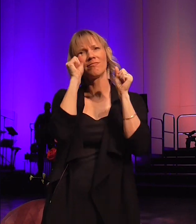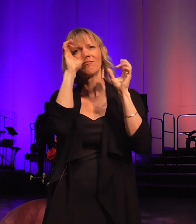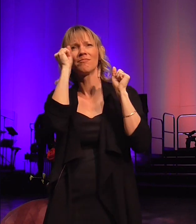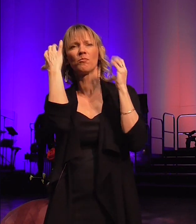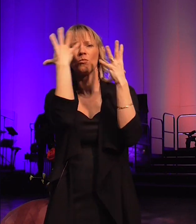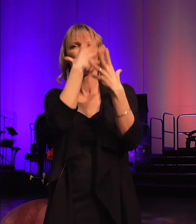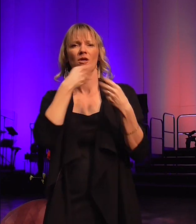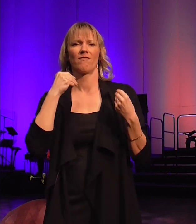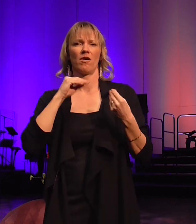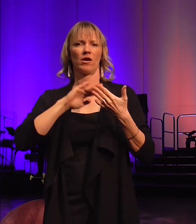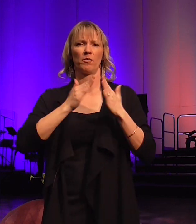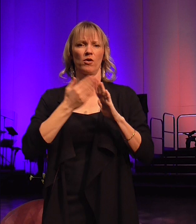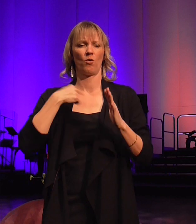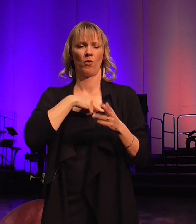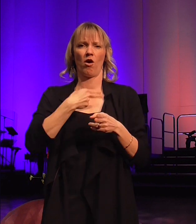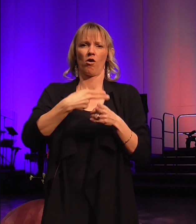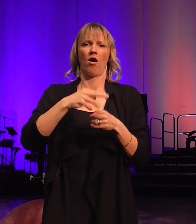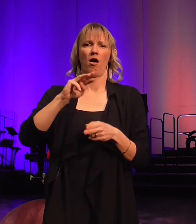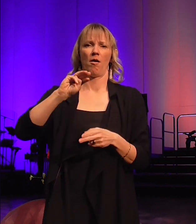High Church.